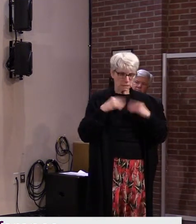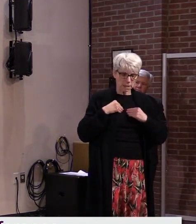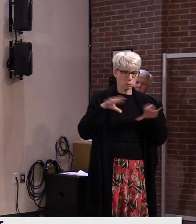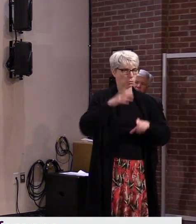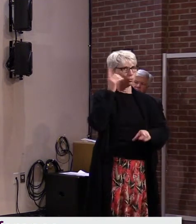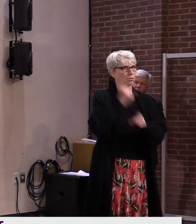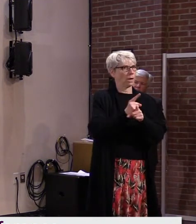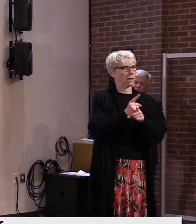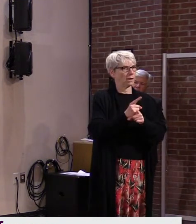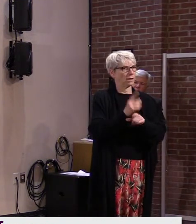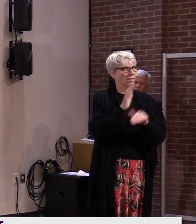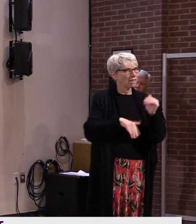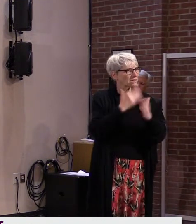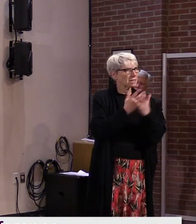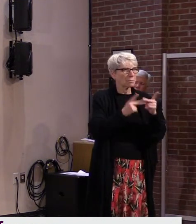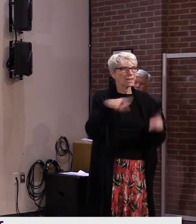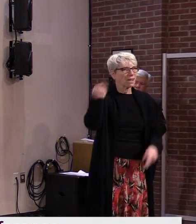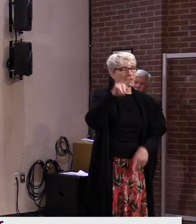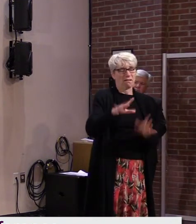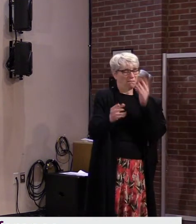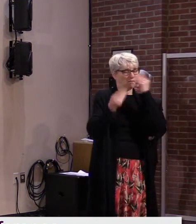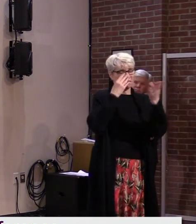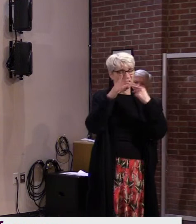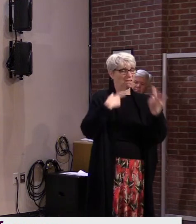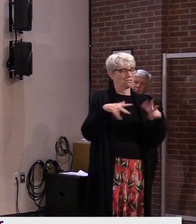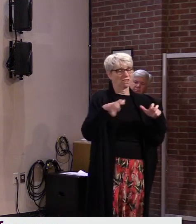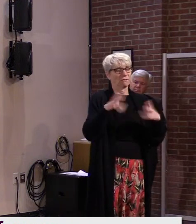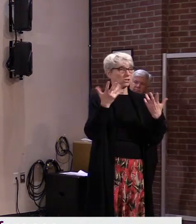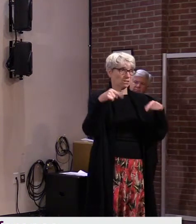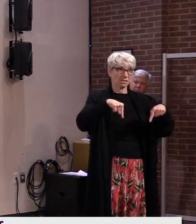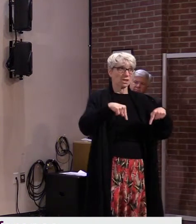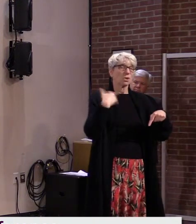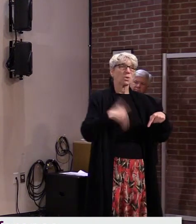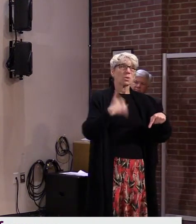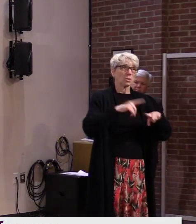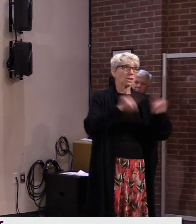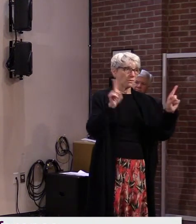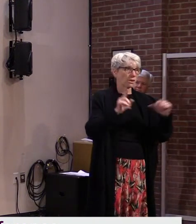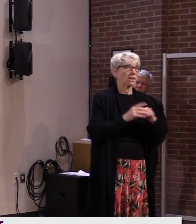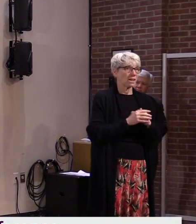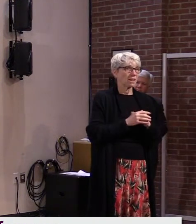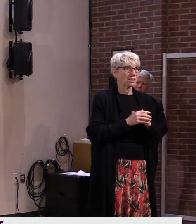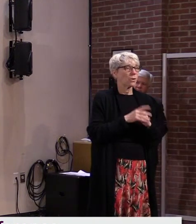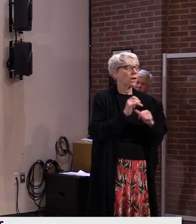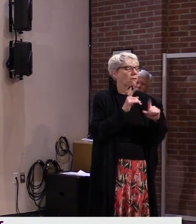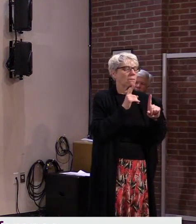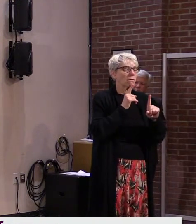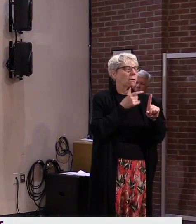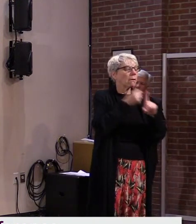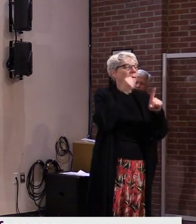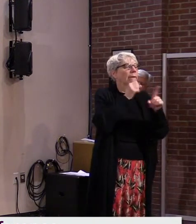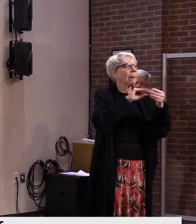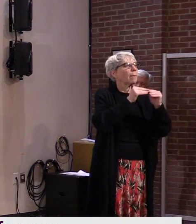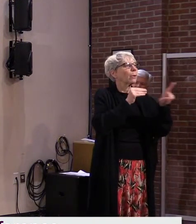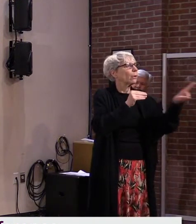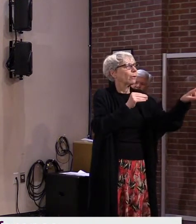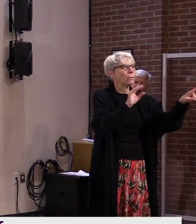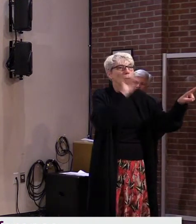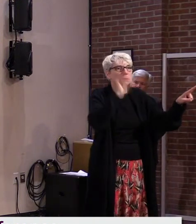one target and flipping a switch when we don't reach that milestone, whatever it